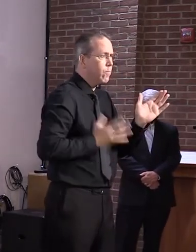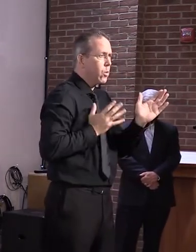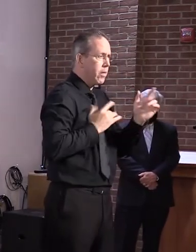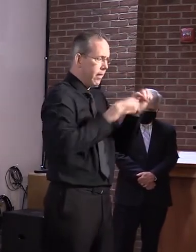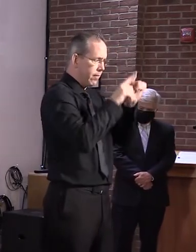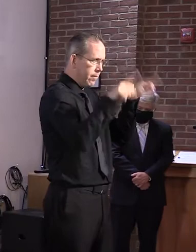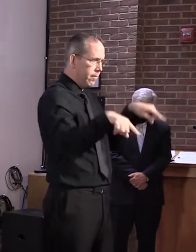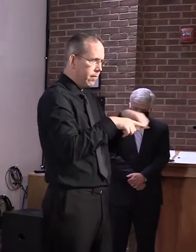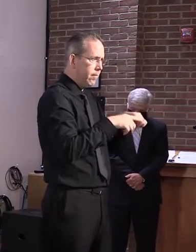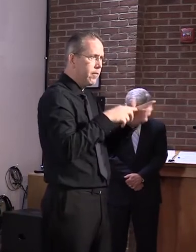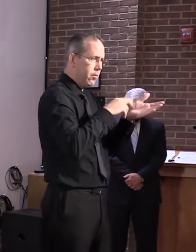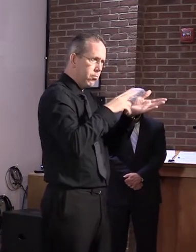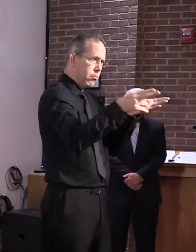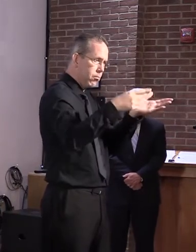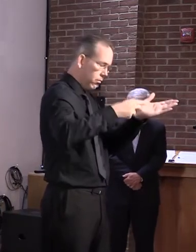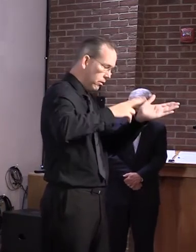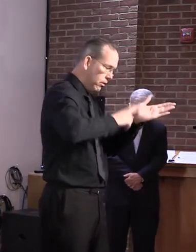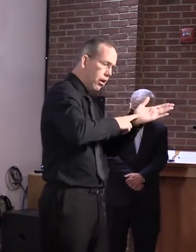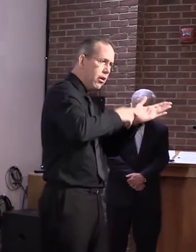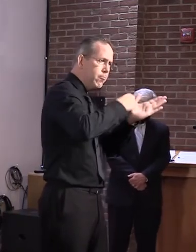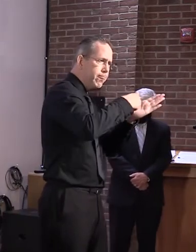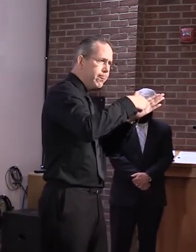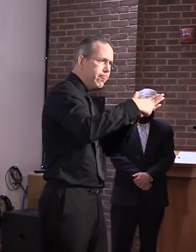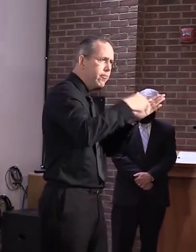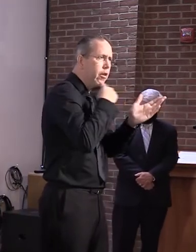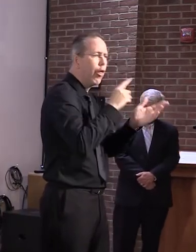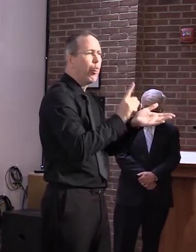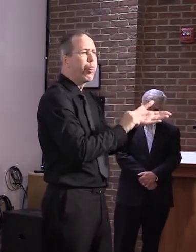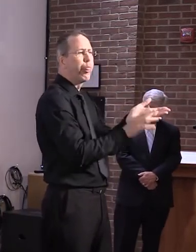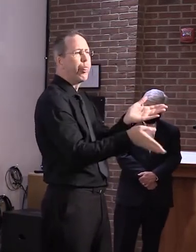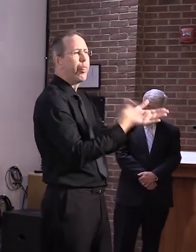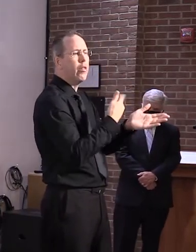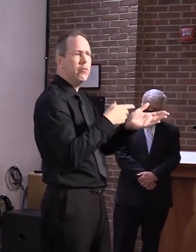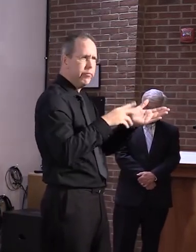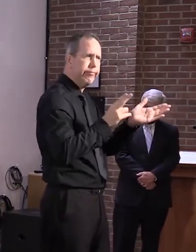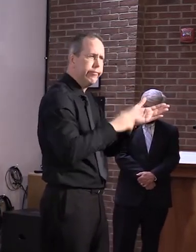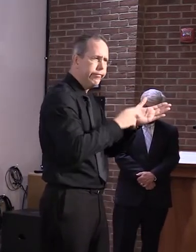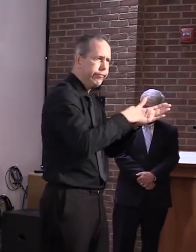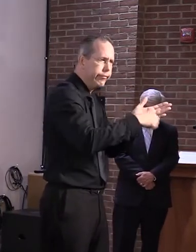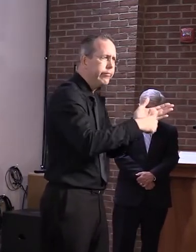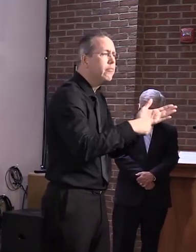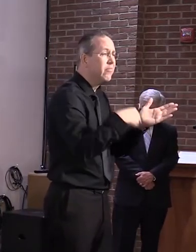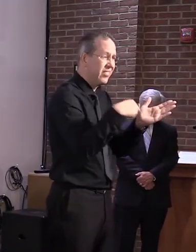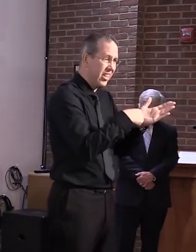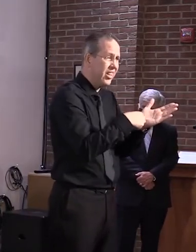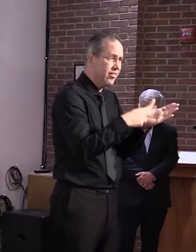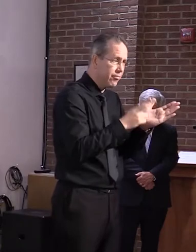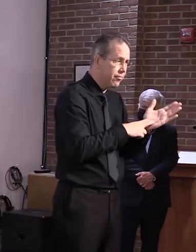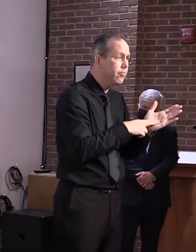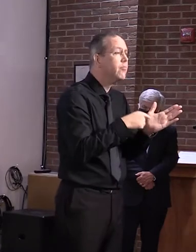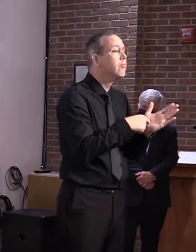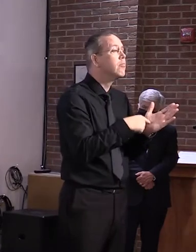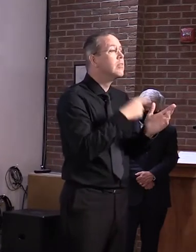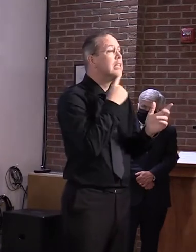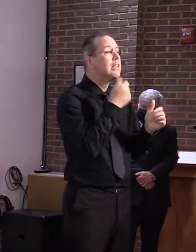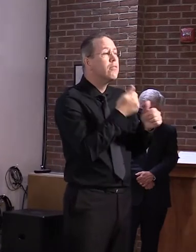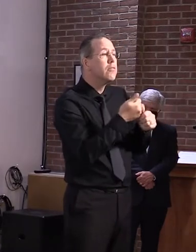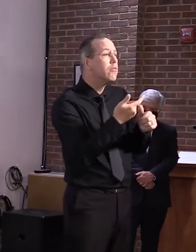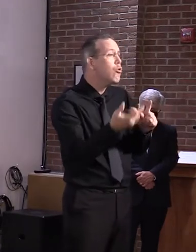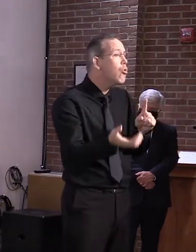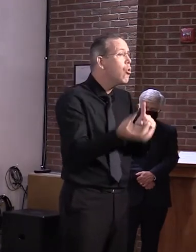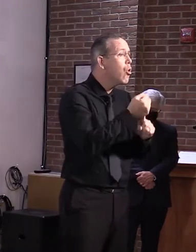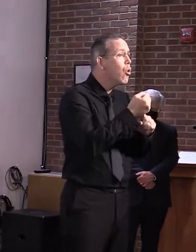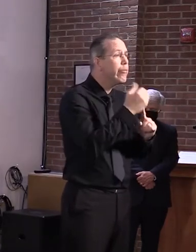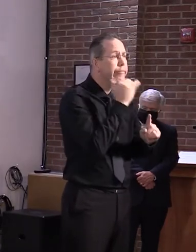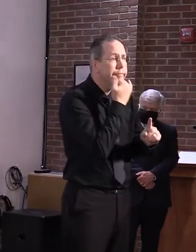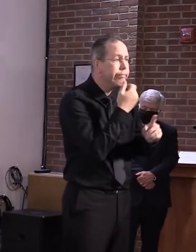place, would be immediately disciplined and not take, you know, months to figure it out, because we need to protect